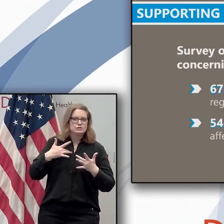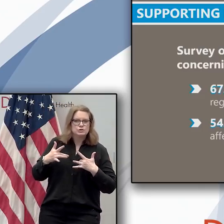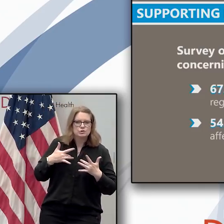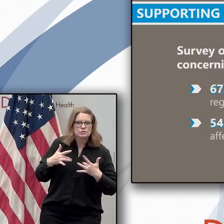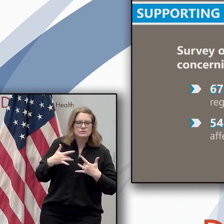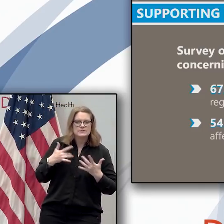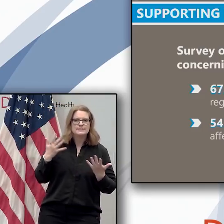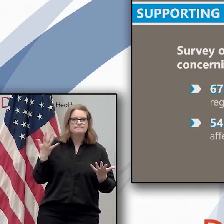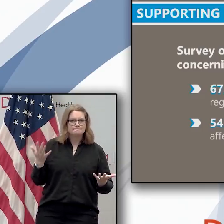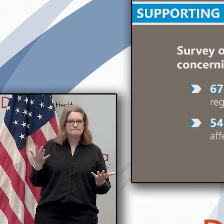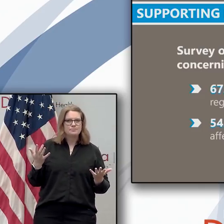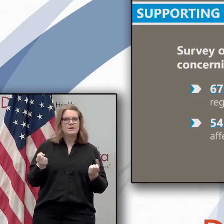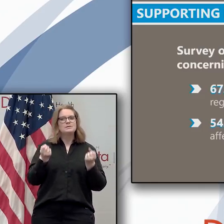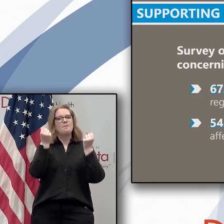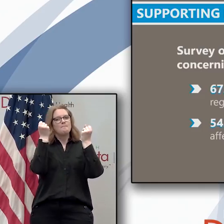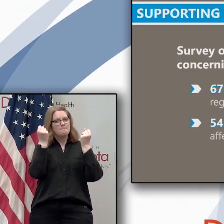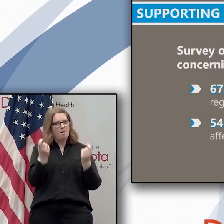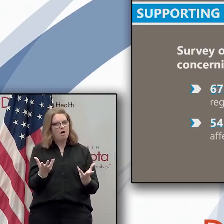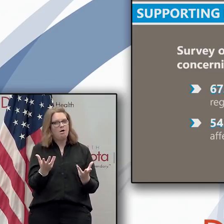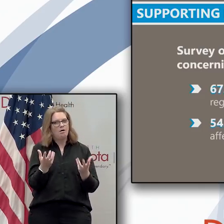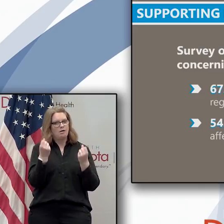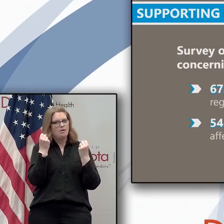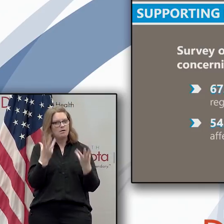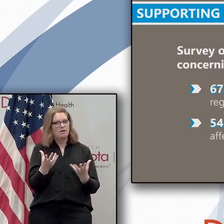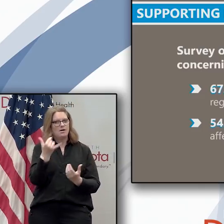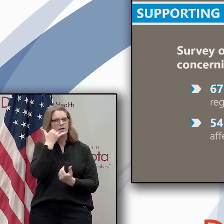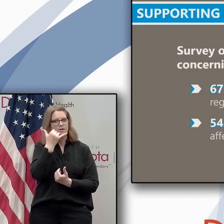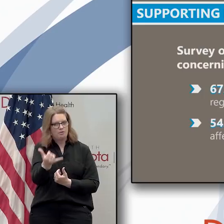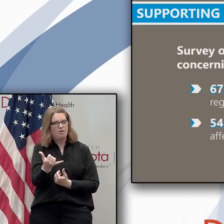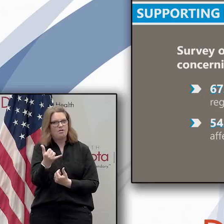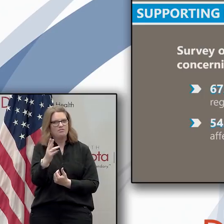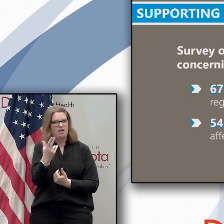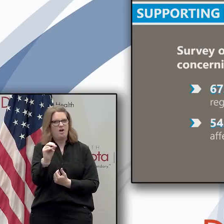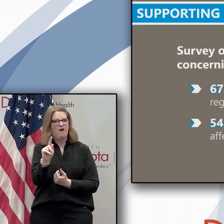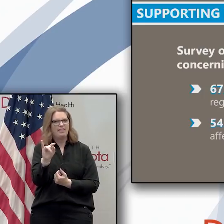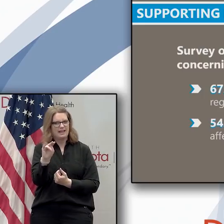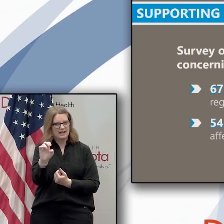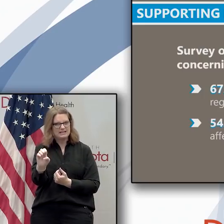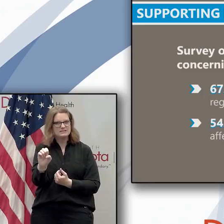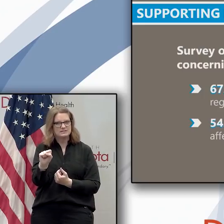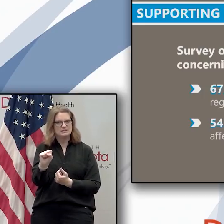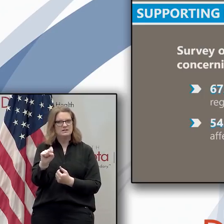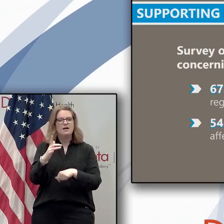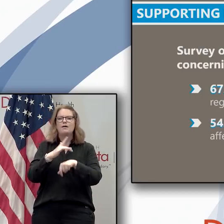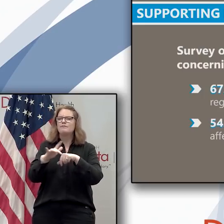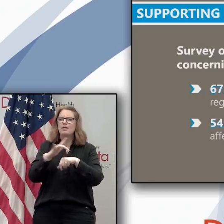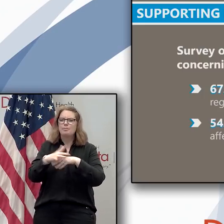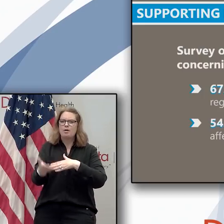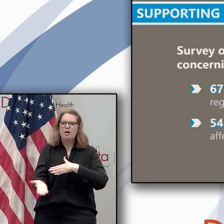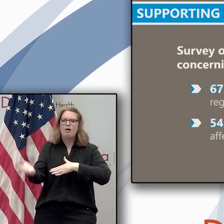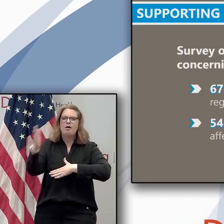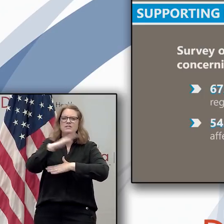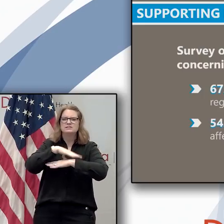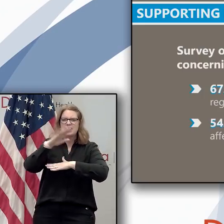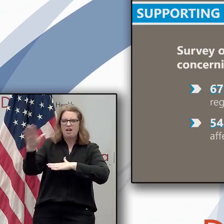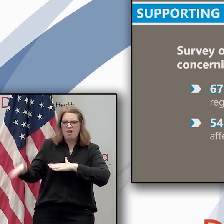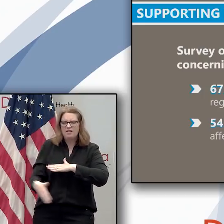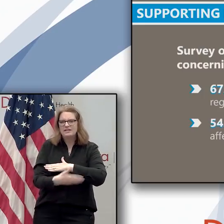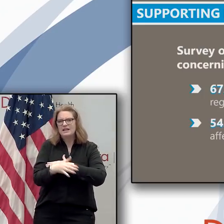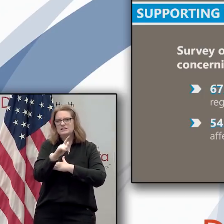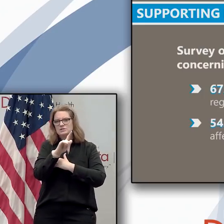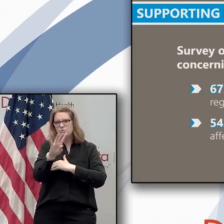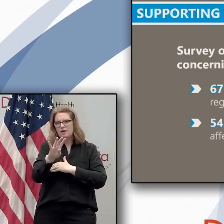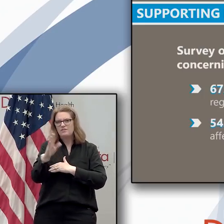there are multiple different hotlines staffed and available 7 by 24 hours a day. And you can find out